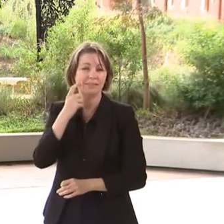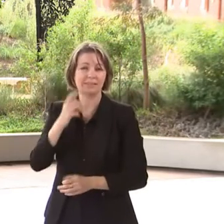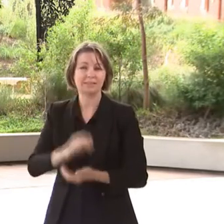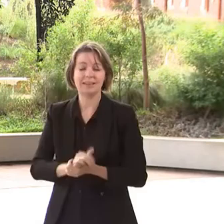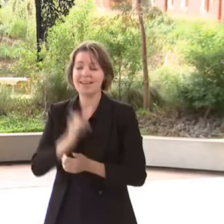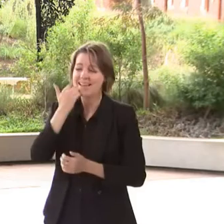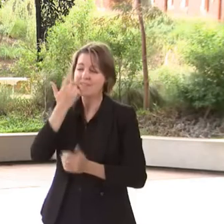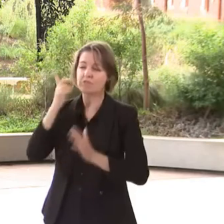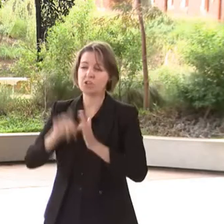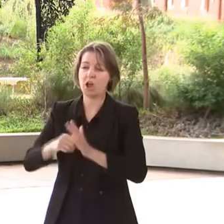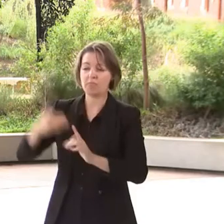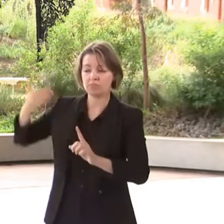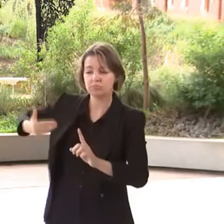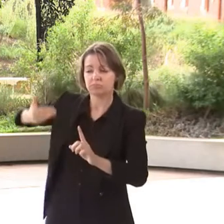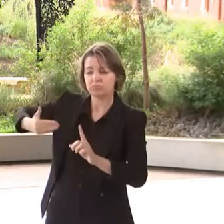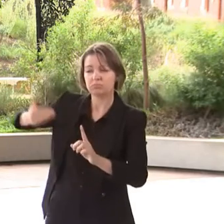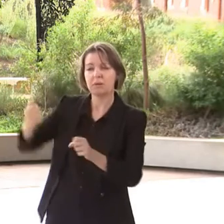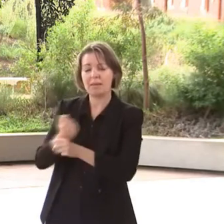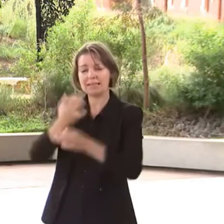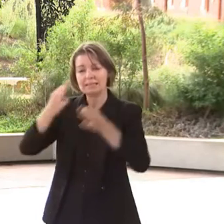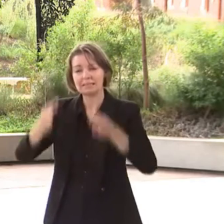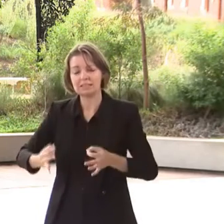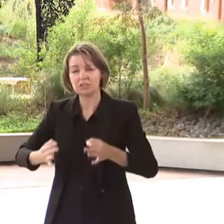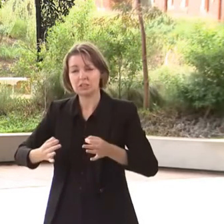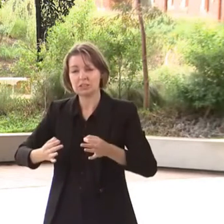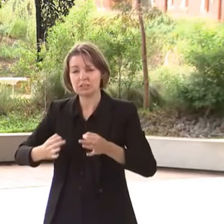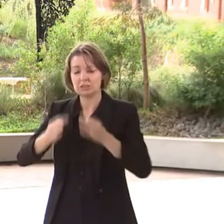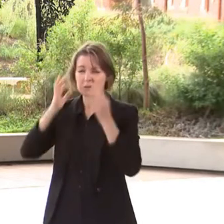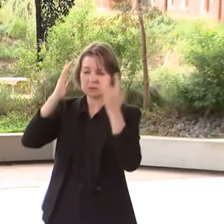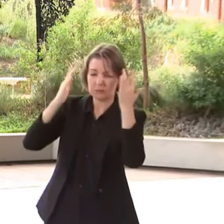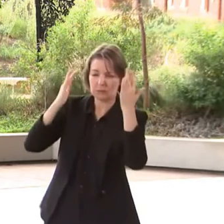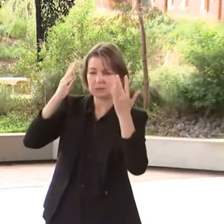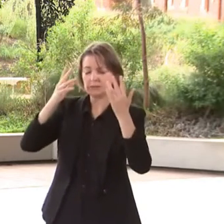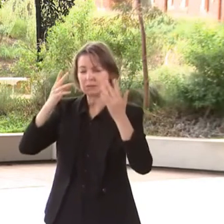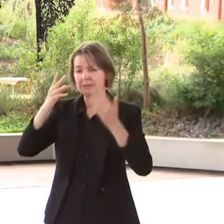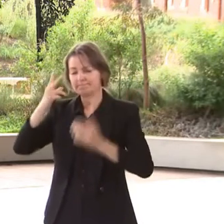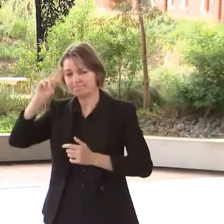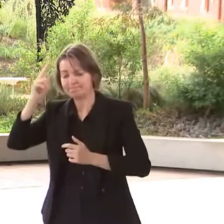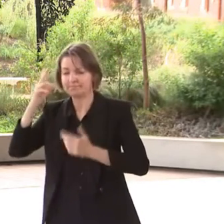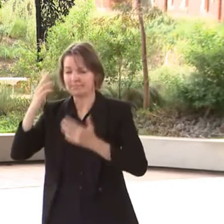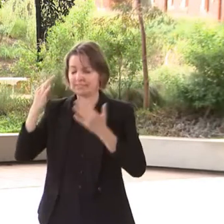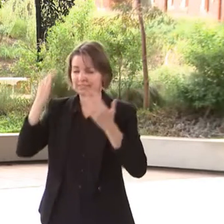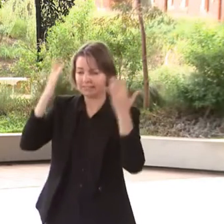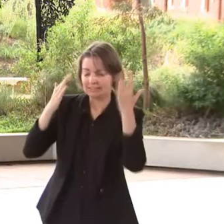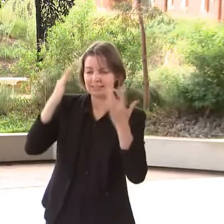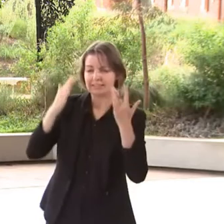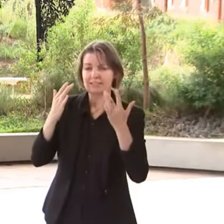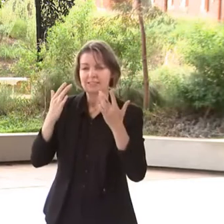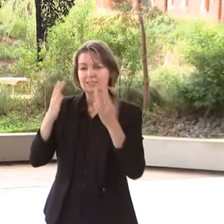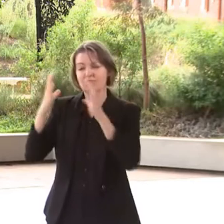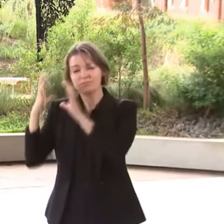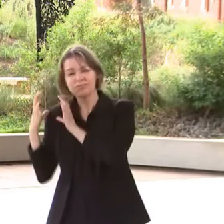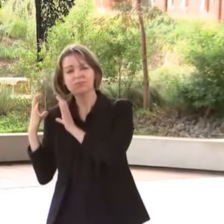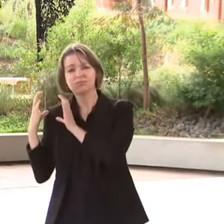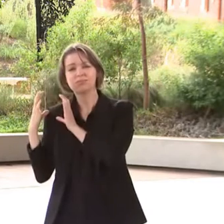made weighs incredibly heavily on me. Incredibly heavily. The impacts of those